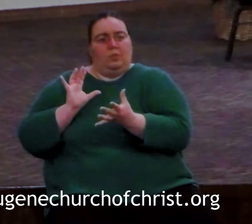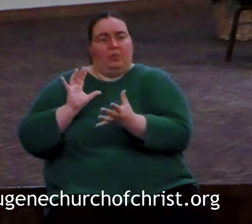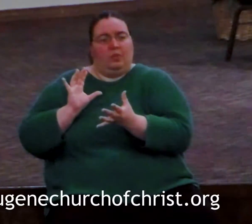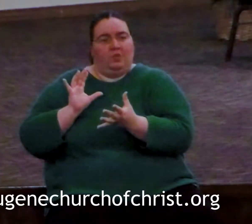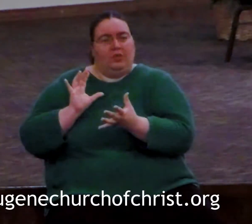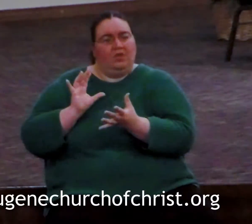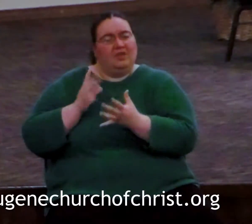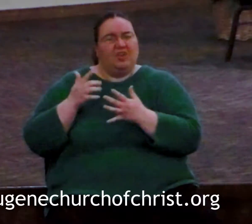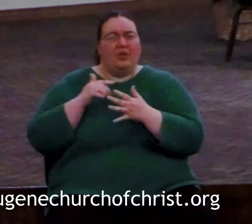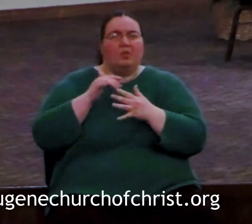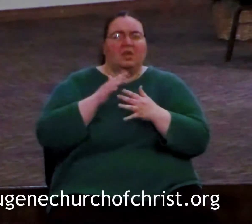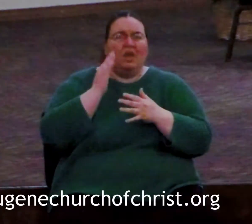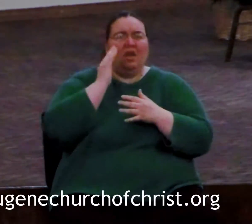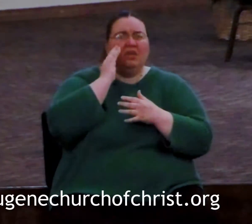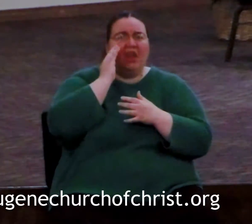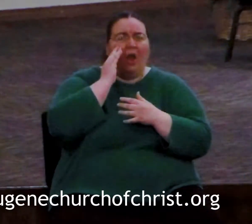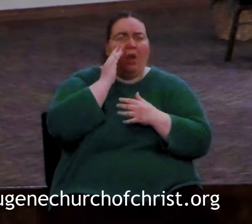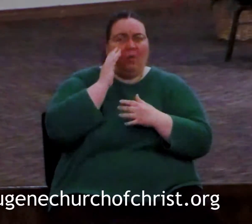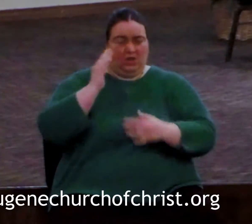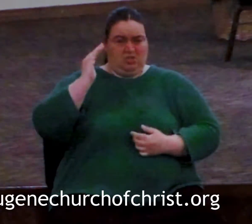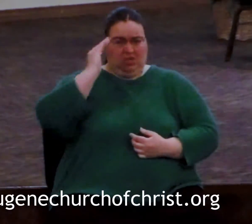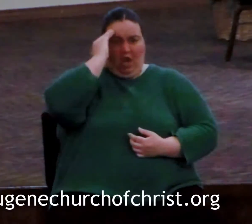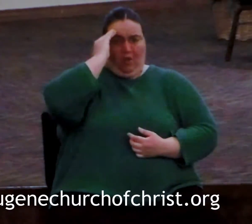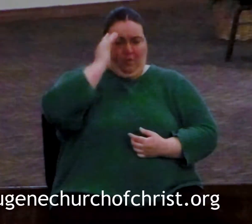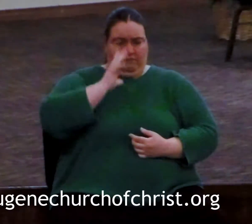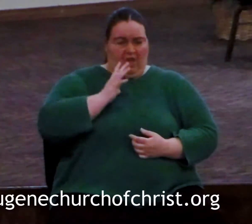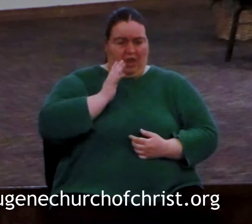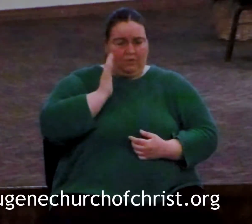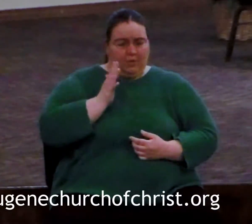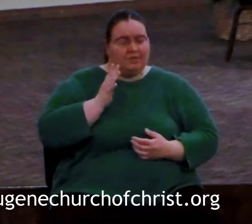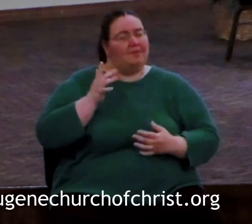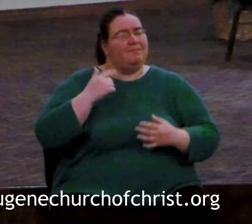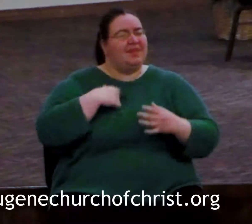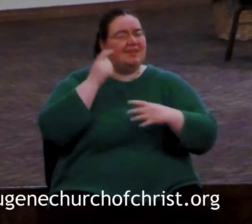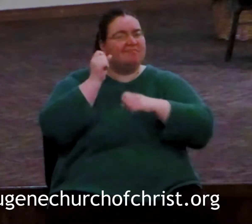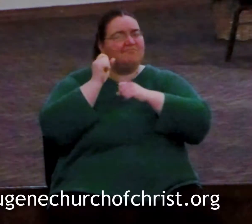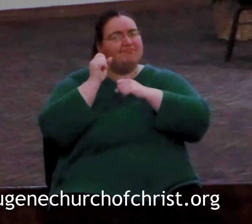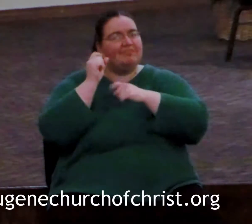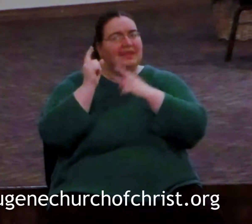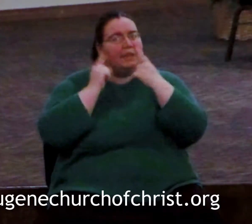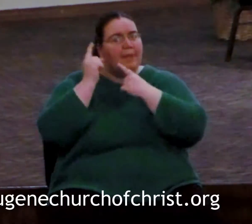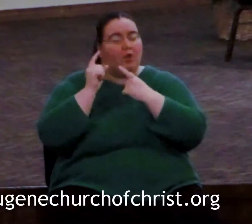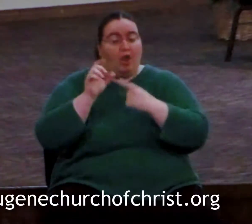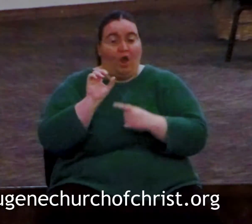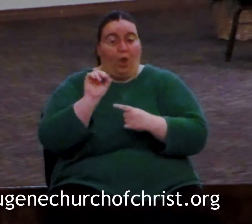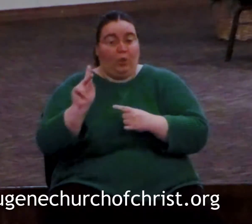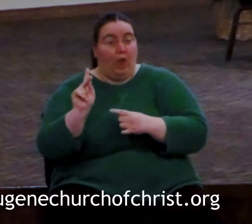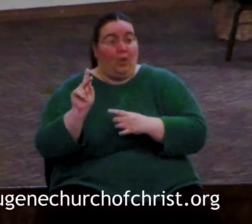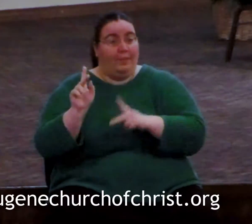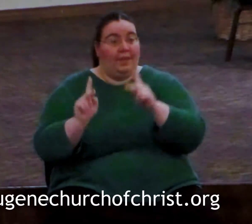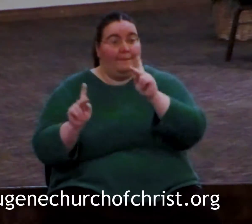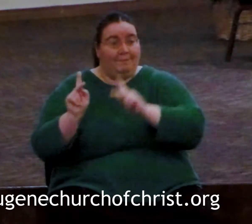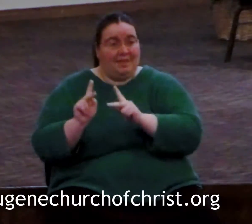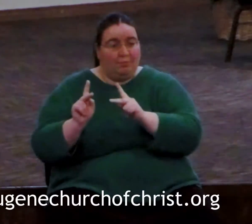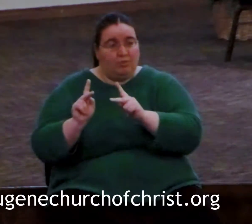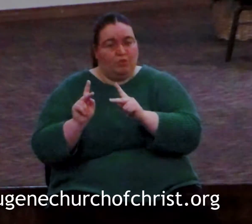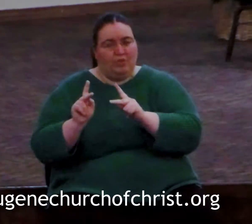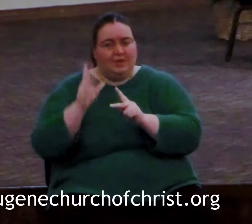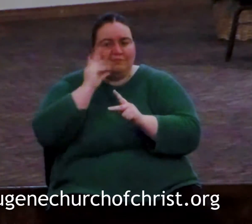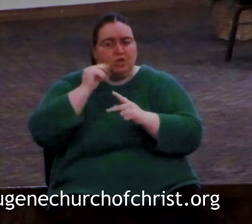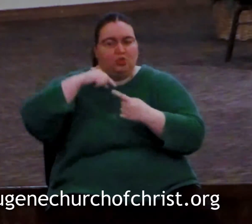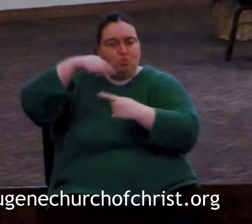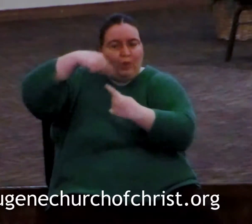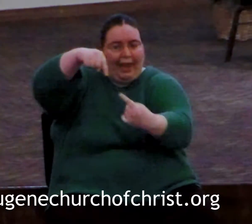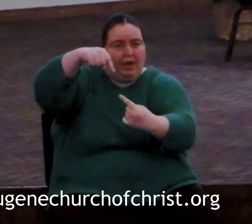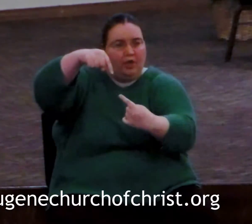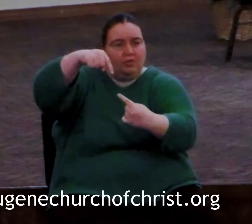You're in a place that you know it will be all right. I think of people in Oklahoma going through the tornadoes over and over again. As you're below ground in the shelter